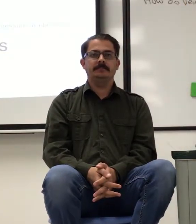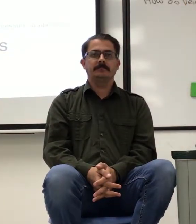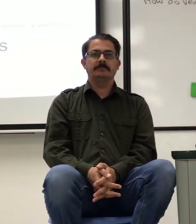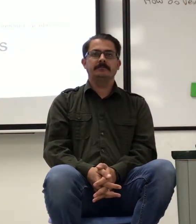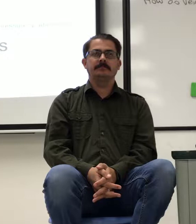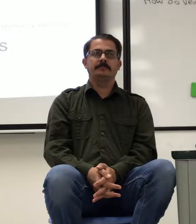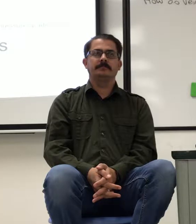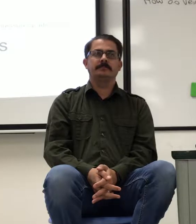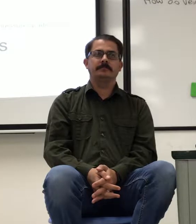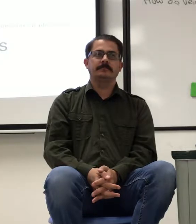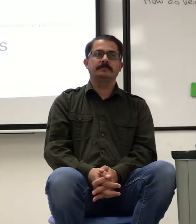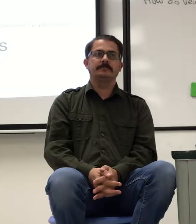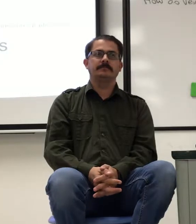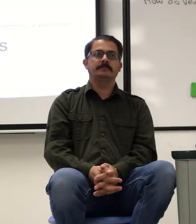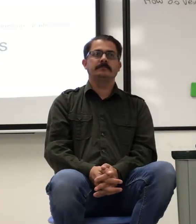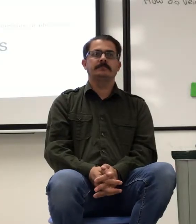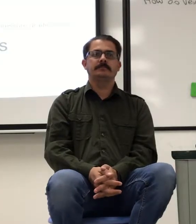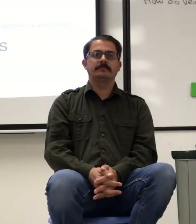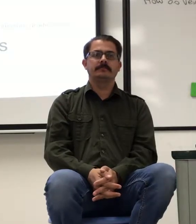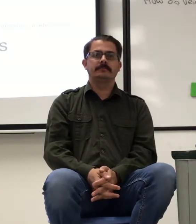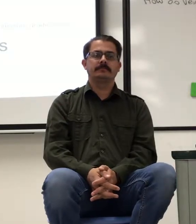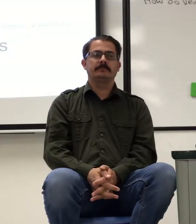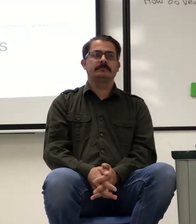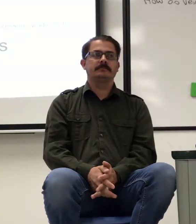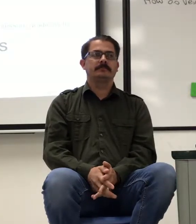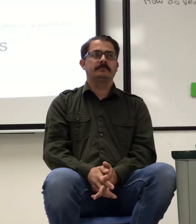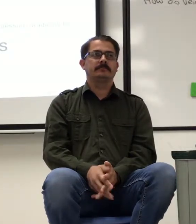accomplish venous return?